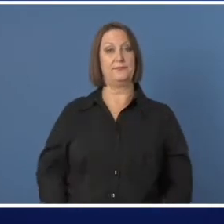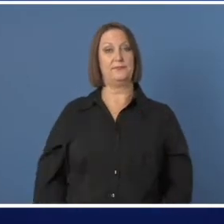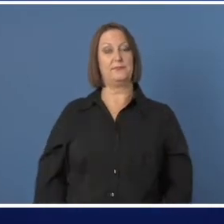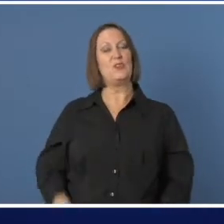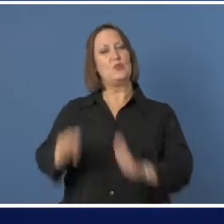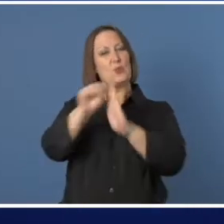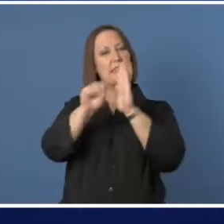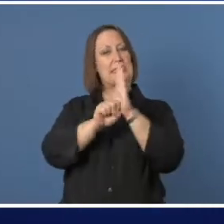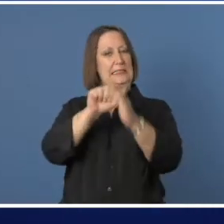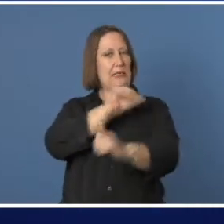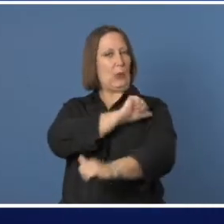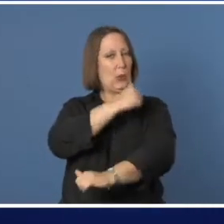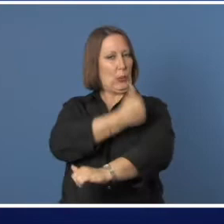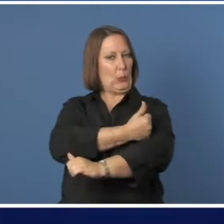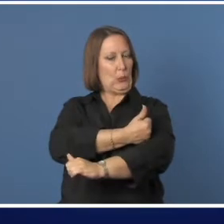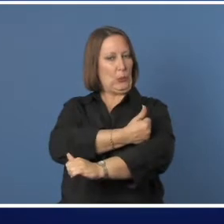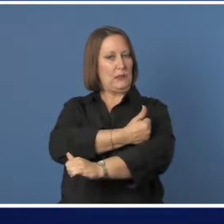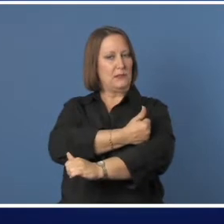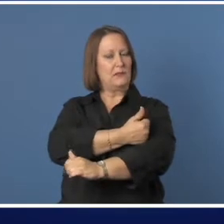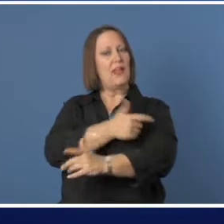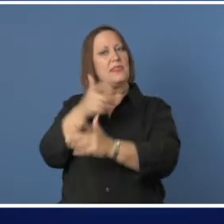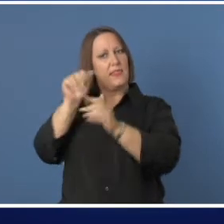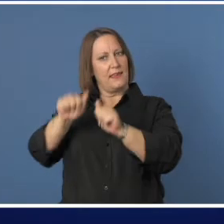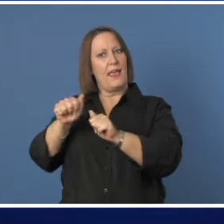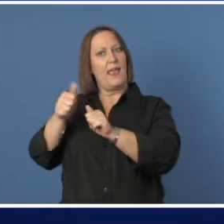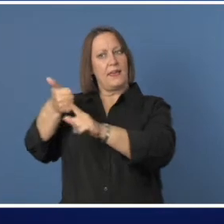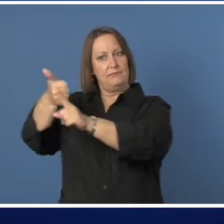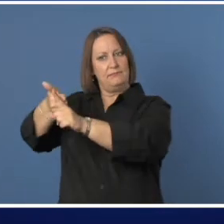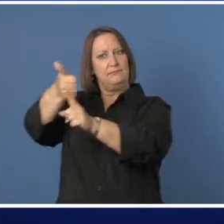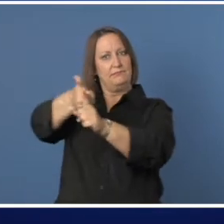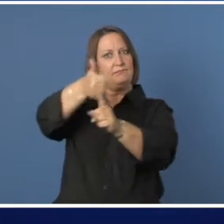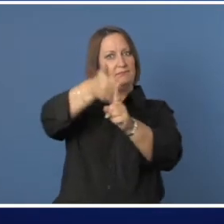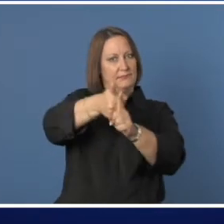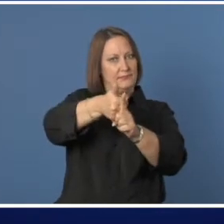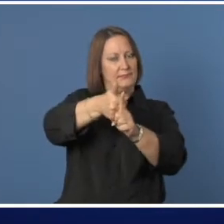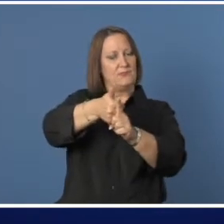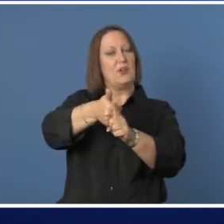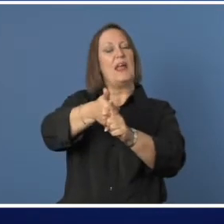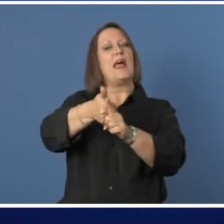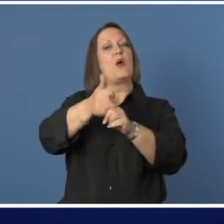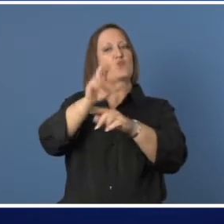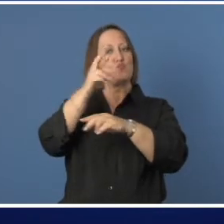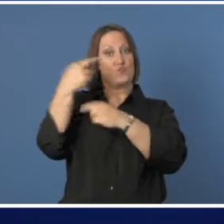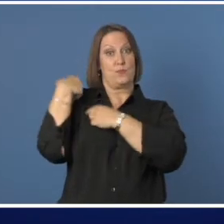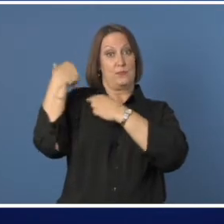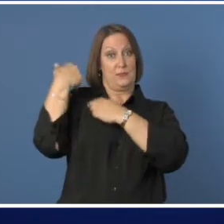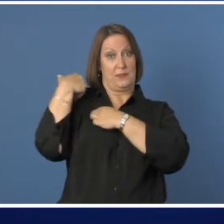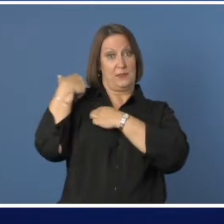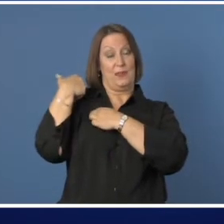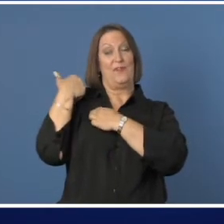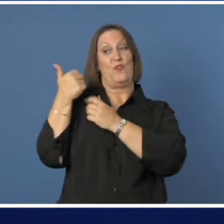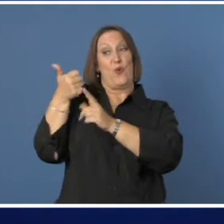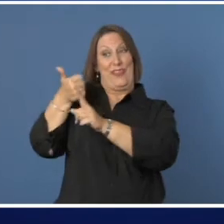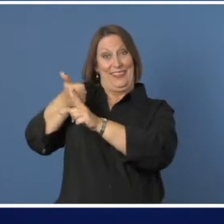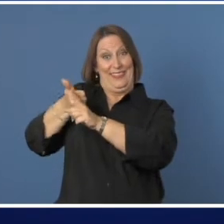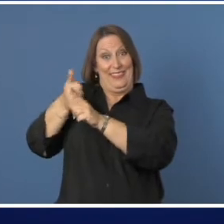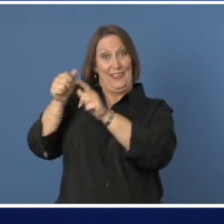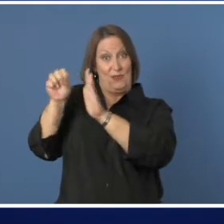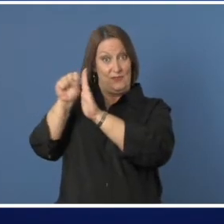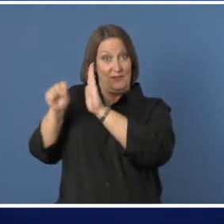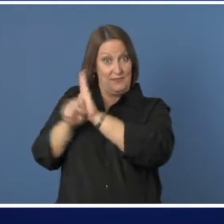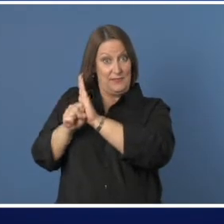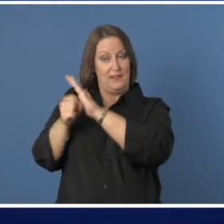As a result of this authority, the individual states are responsible for intra-state isolation